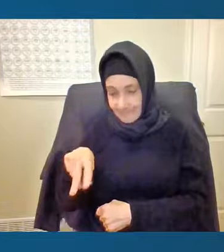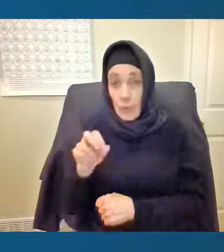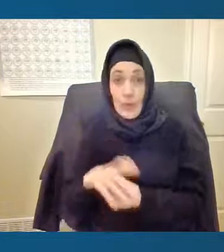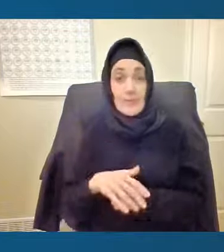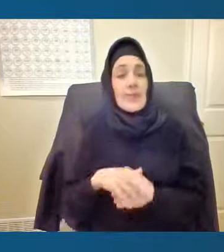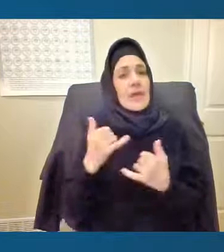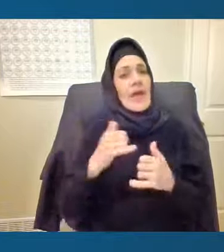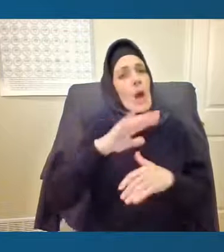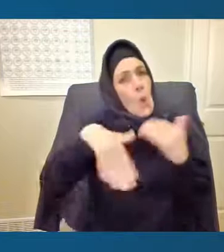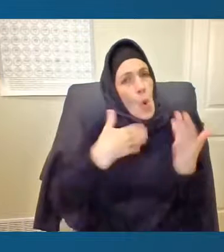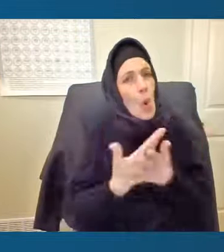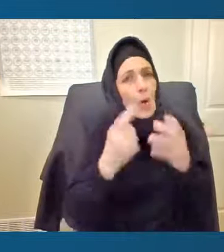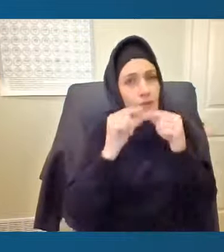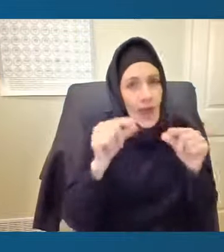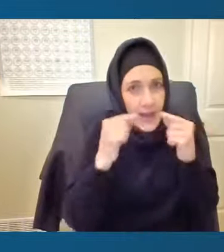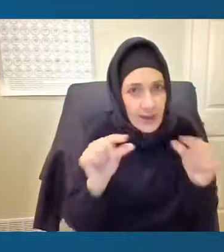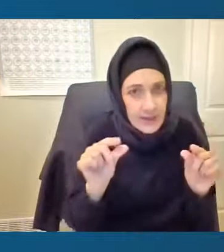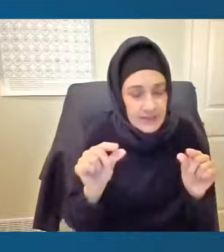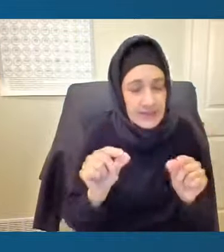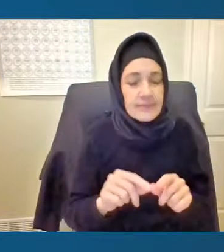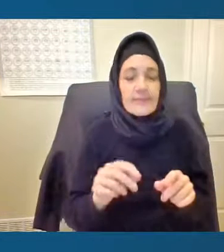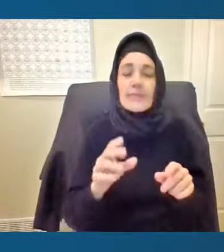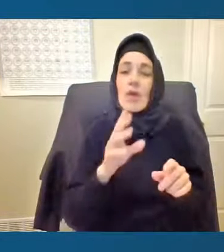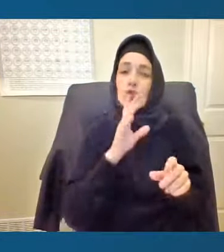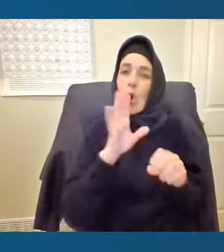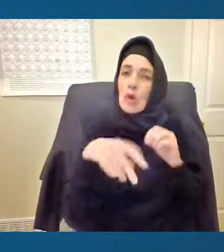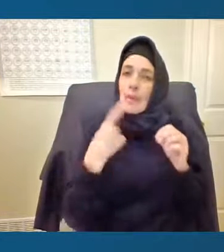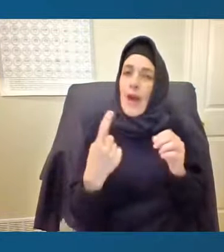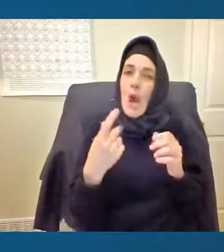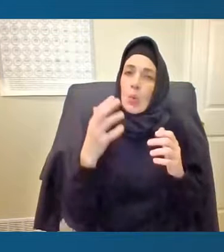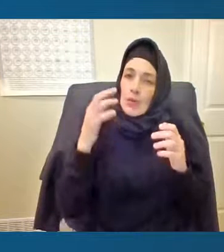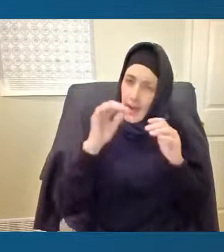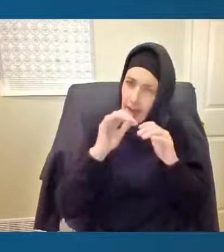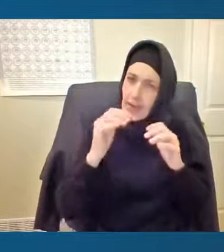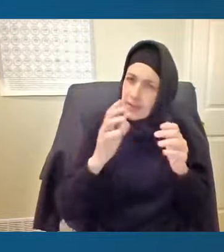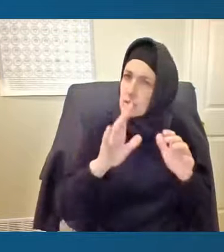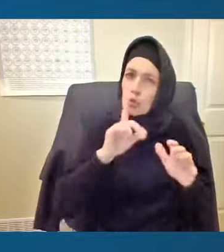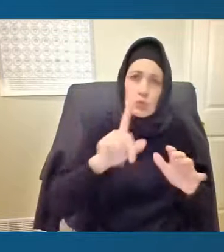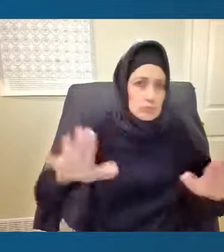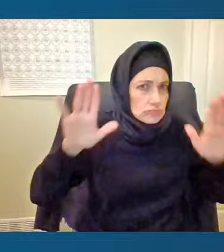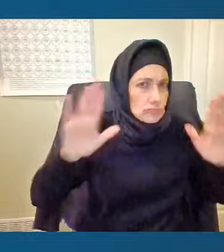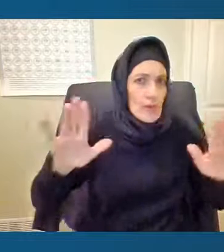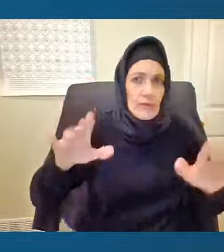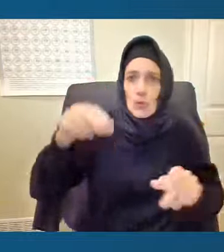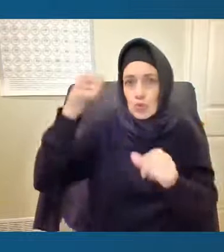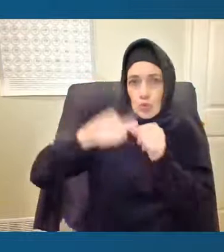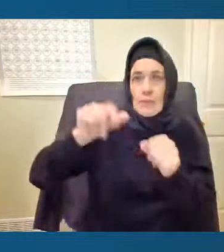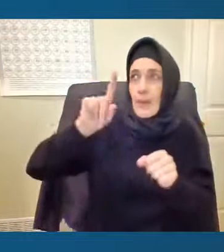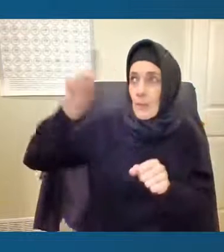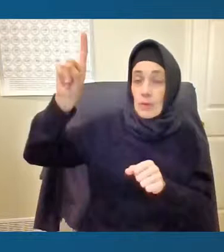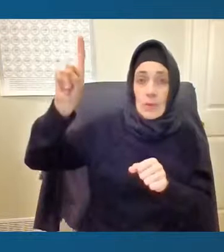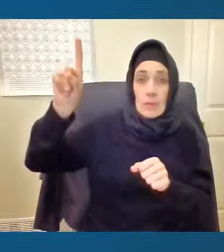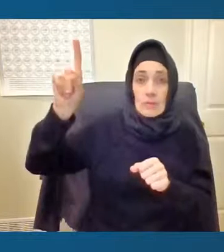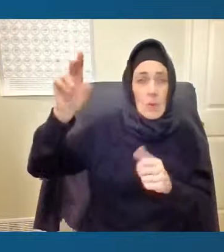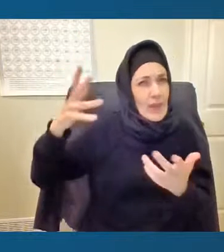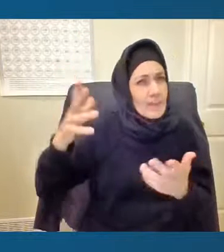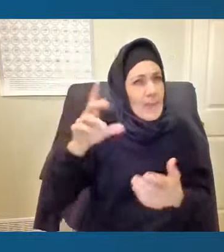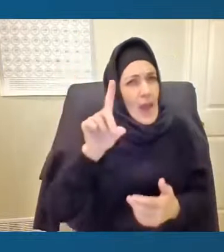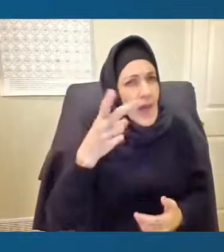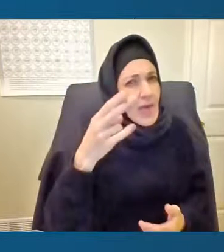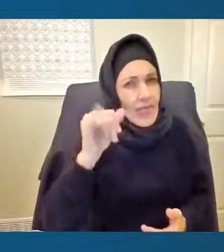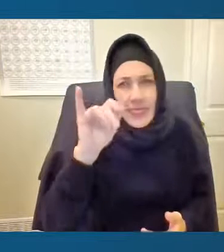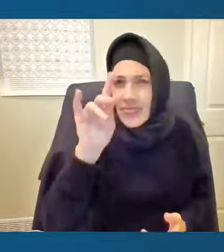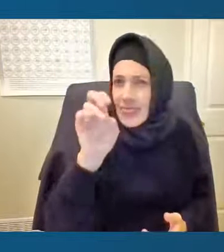is, right? Remembrance of Allah, how great it is. He goes, wait, but dhikr is easy. Hajj is hard. Salah